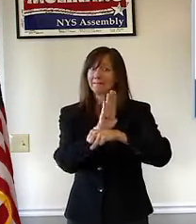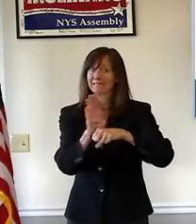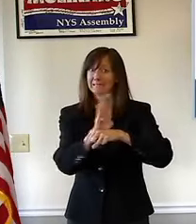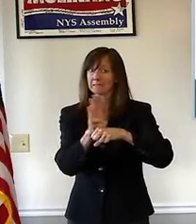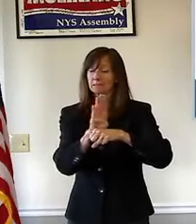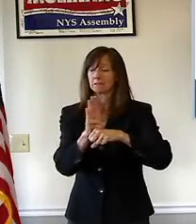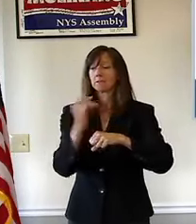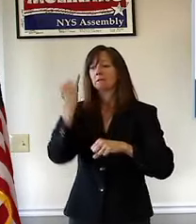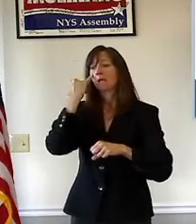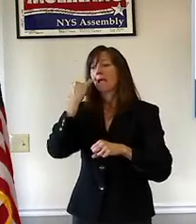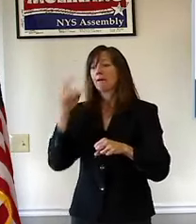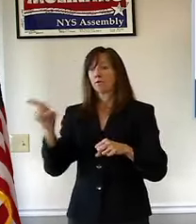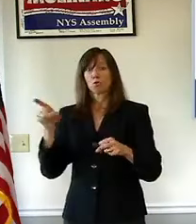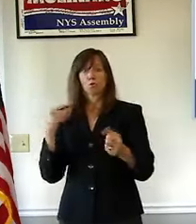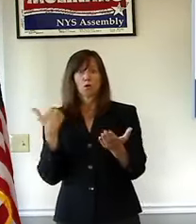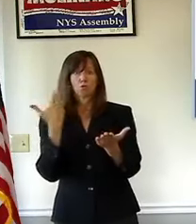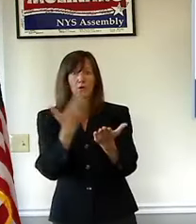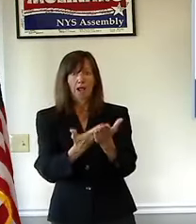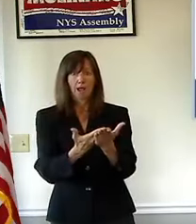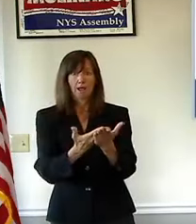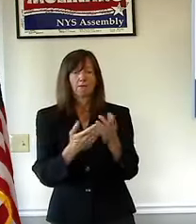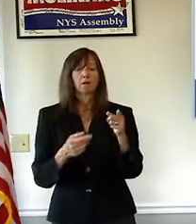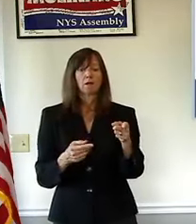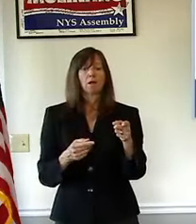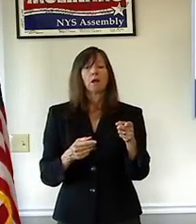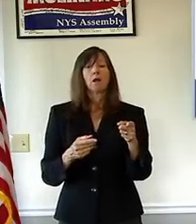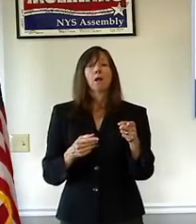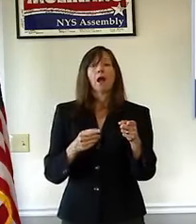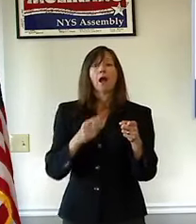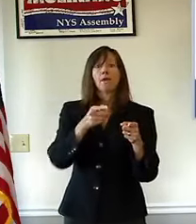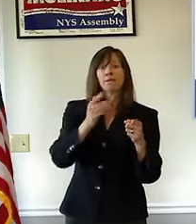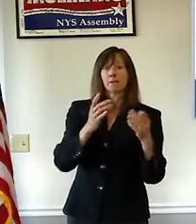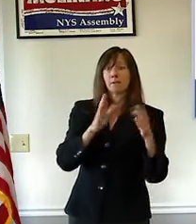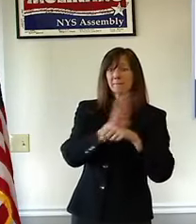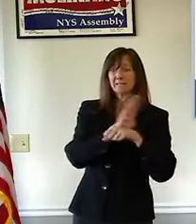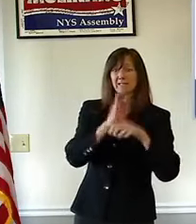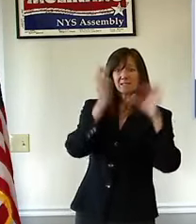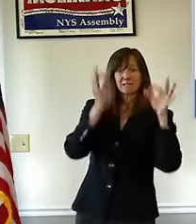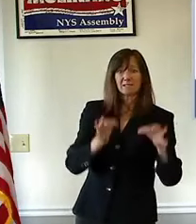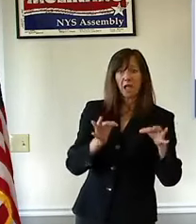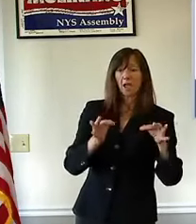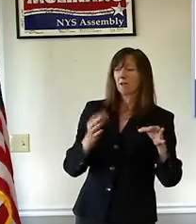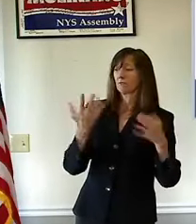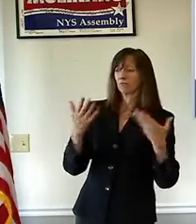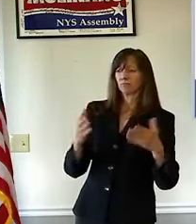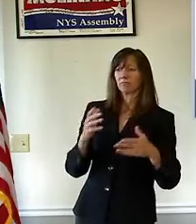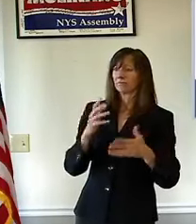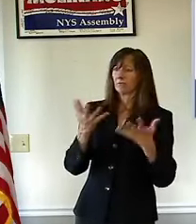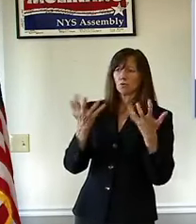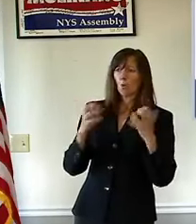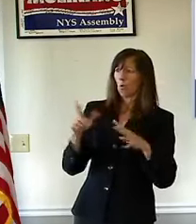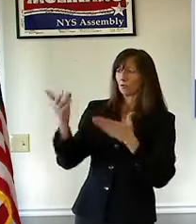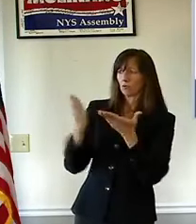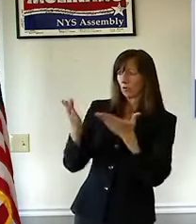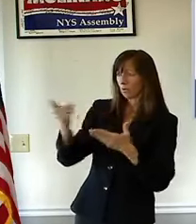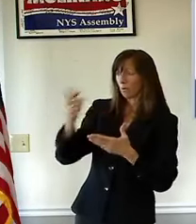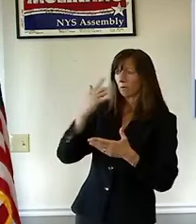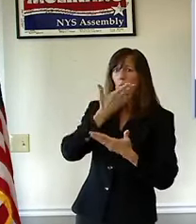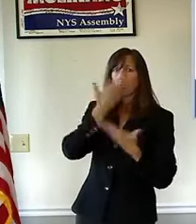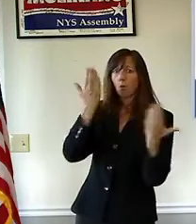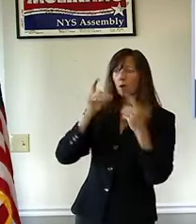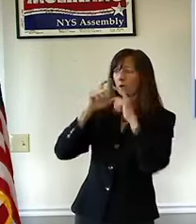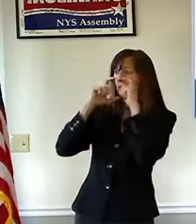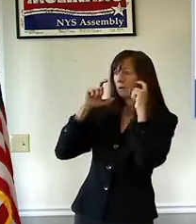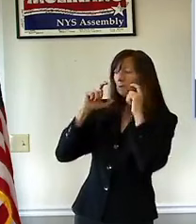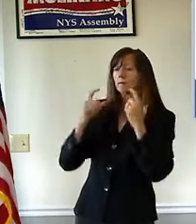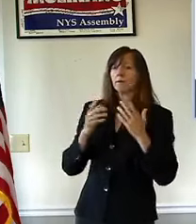if they have chosen to only serve customers who wear a face covering, they have that right under the law. That is enforceable under the law. And the